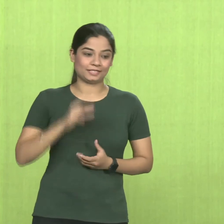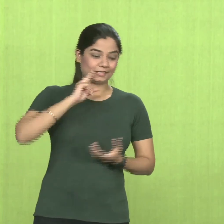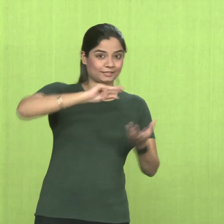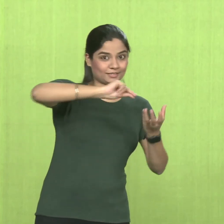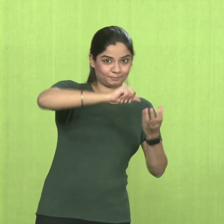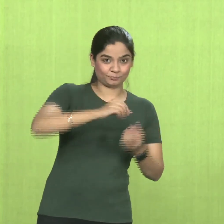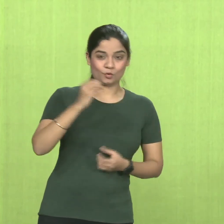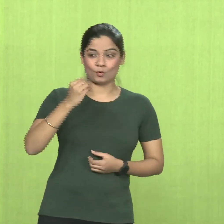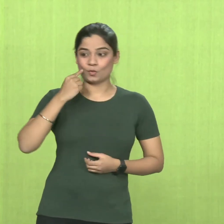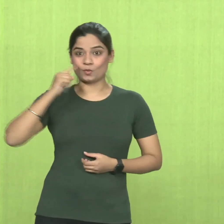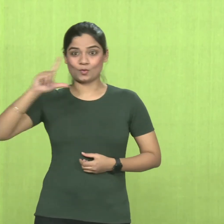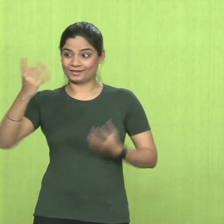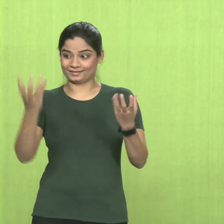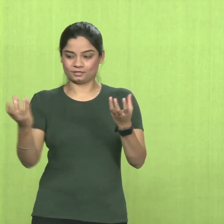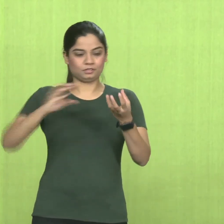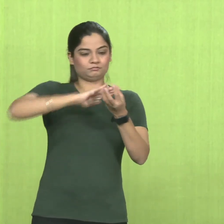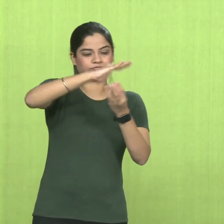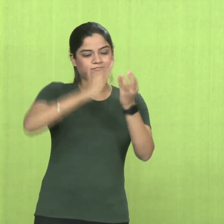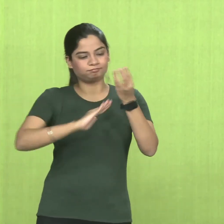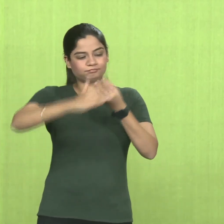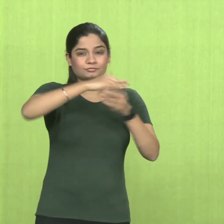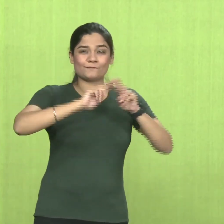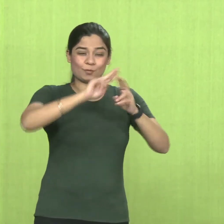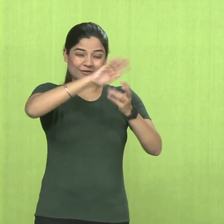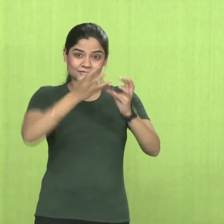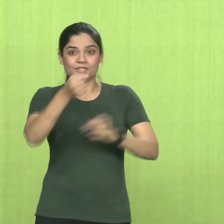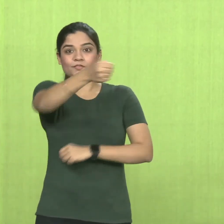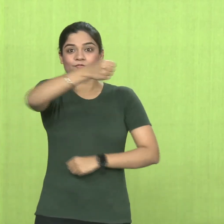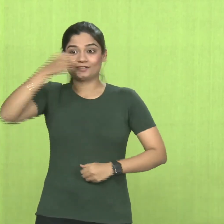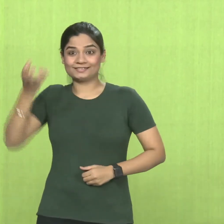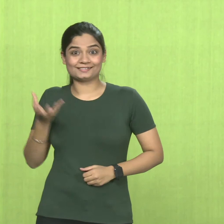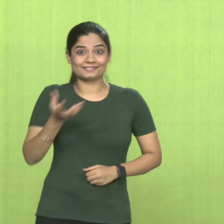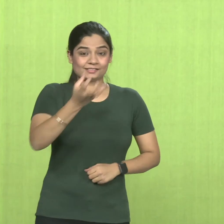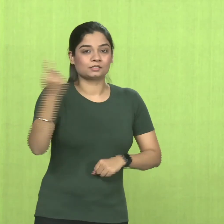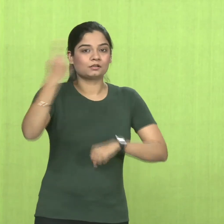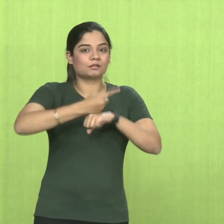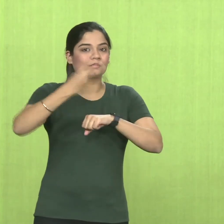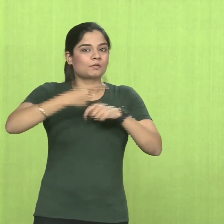life. It's good to coat the lemons in oil and then keep it in the fridge.